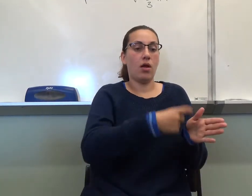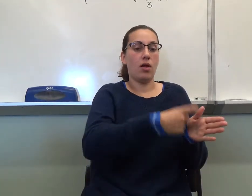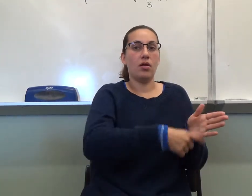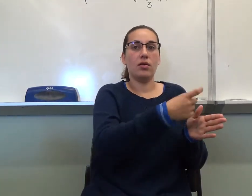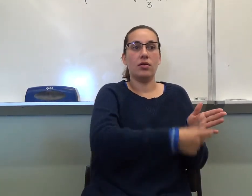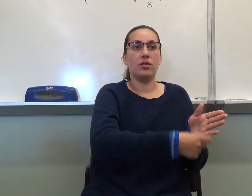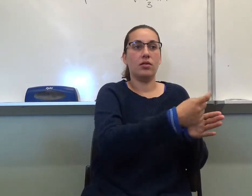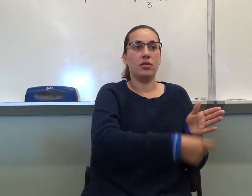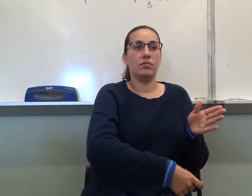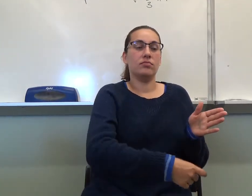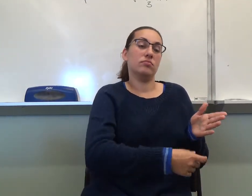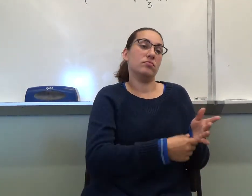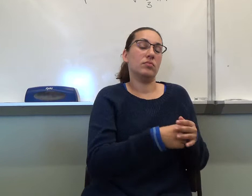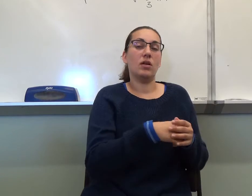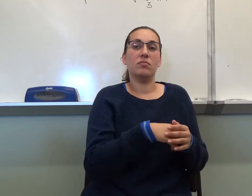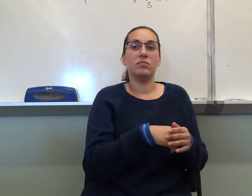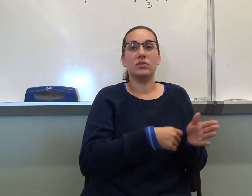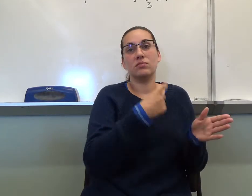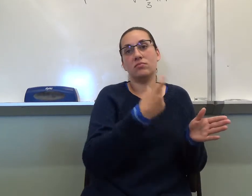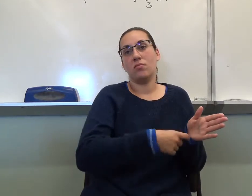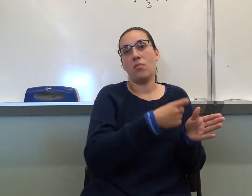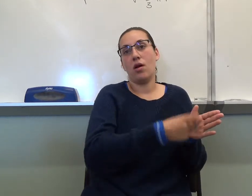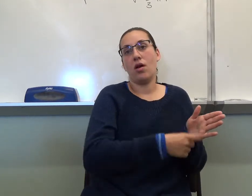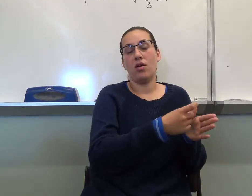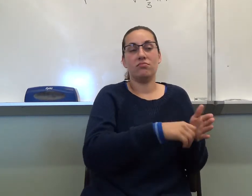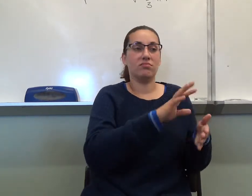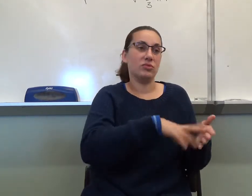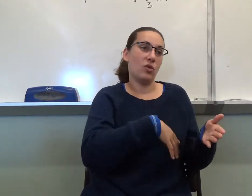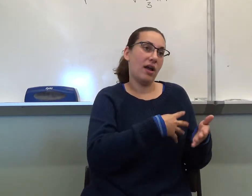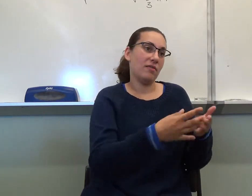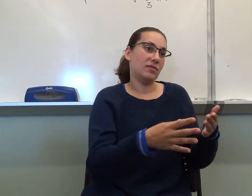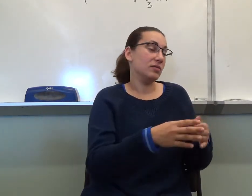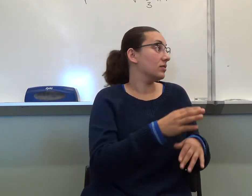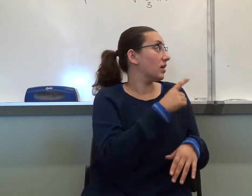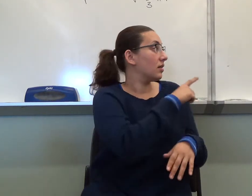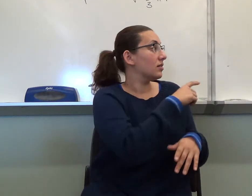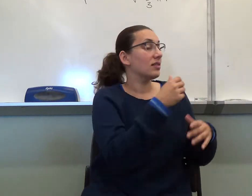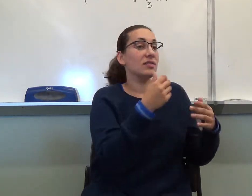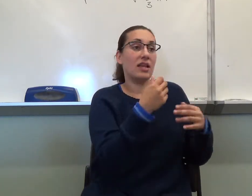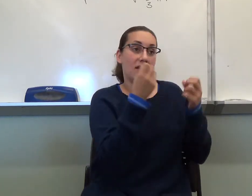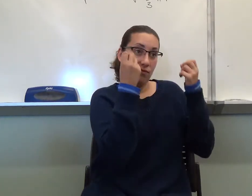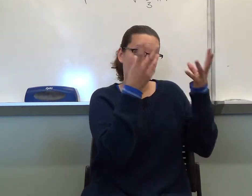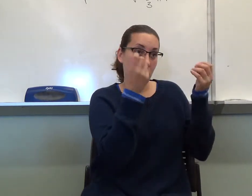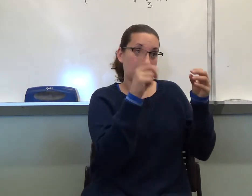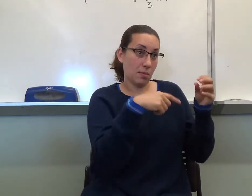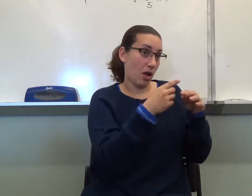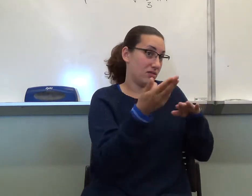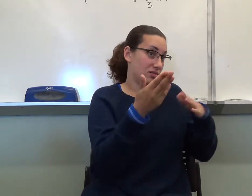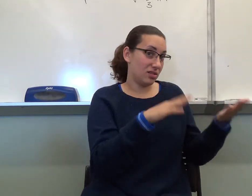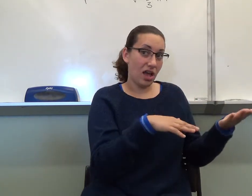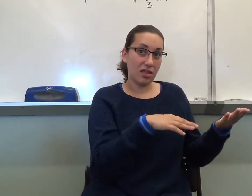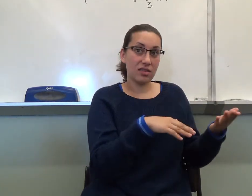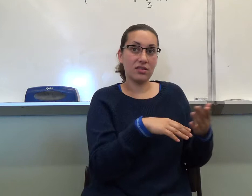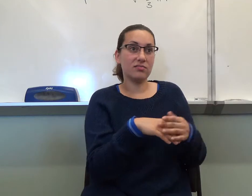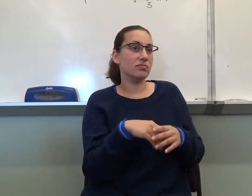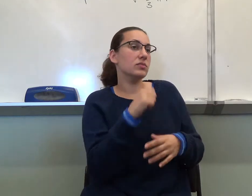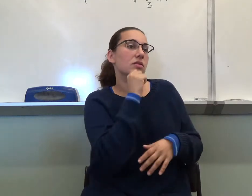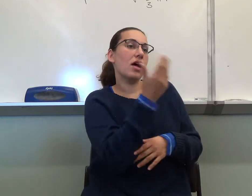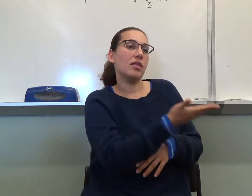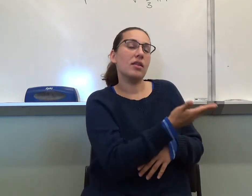date, where it made landfall, the cost, number of deaths, it's not on here. We're only showing a relationship